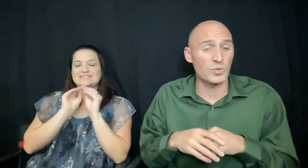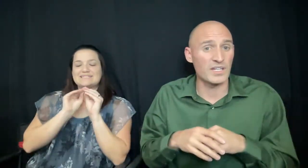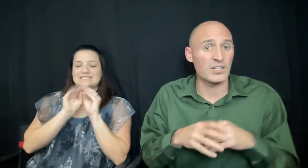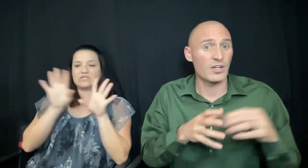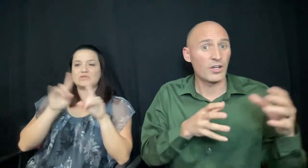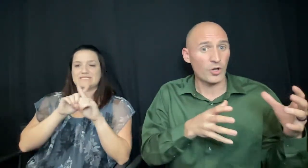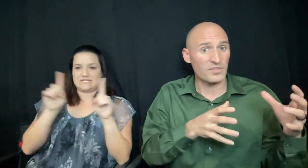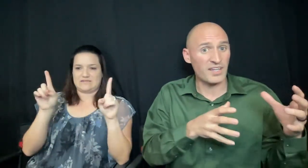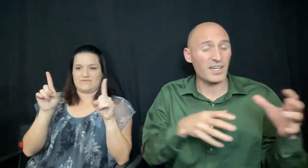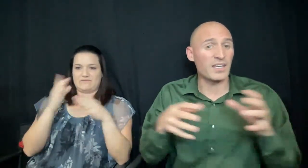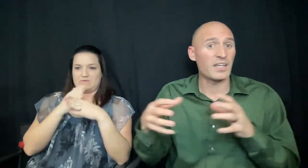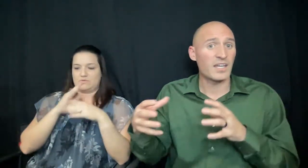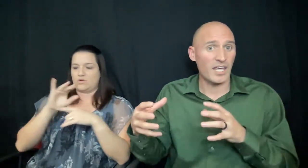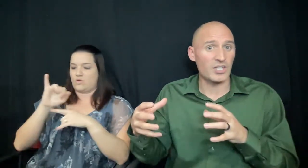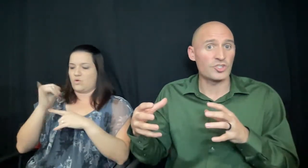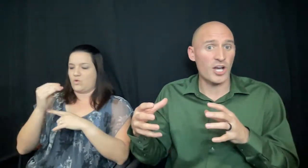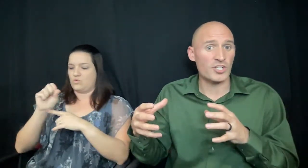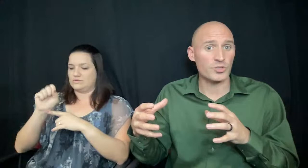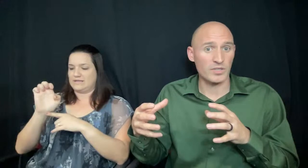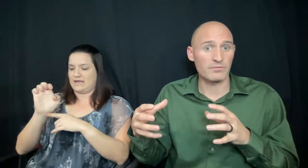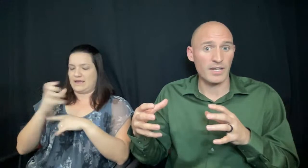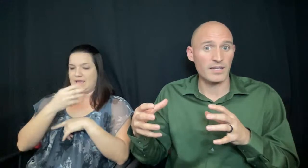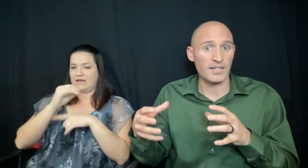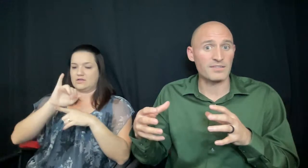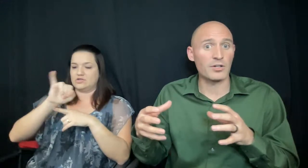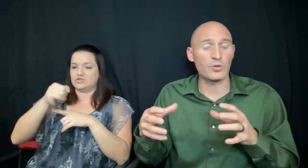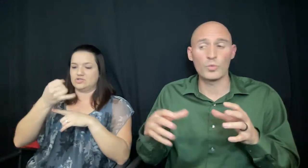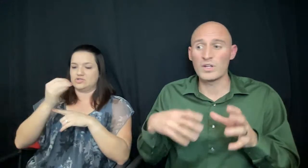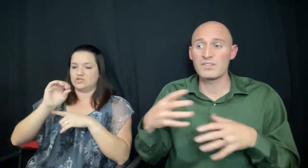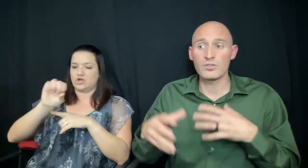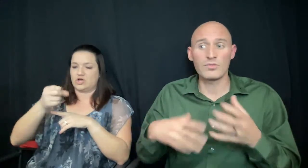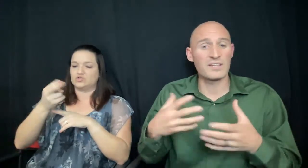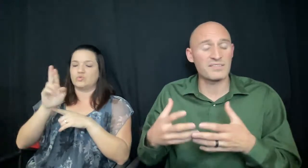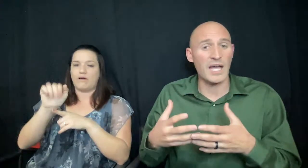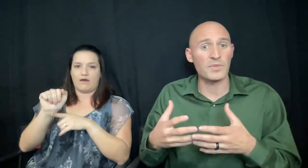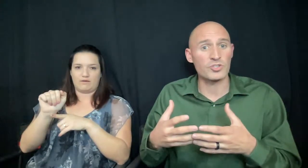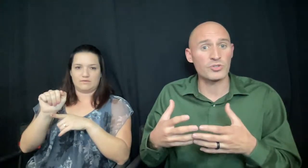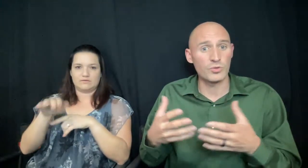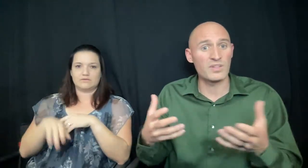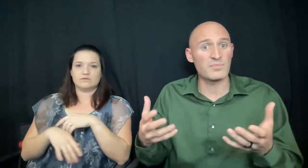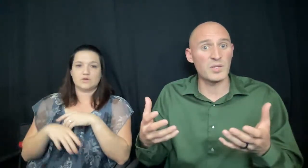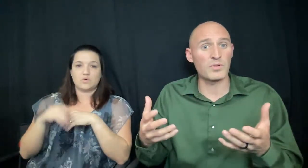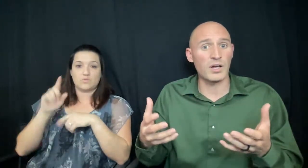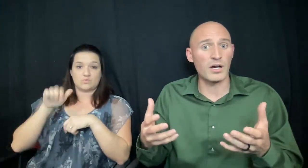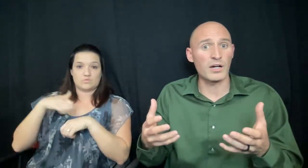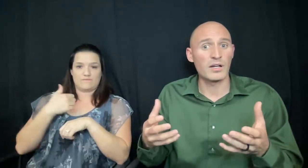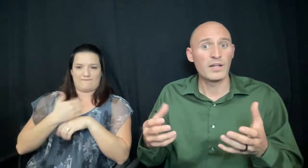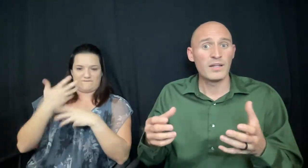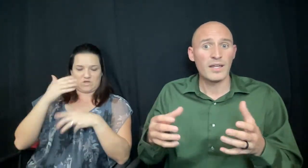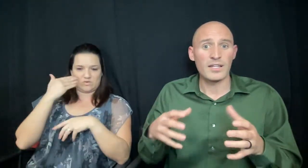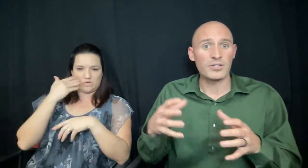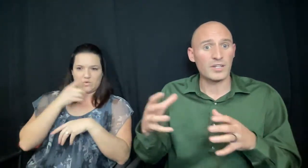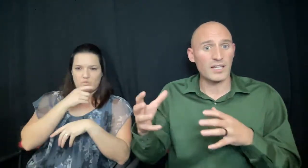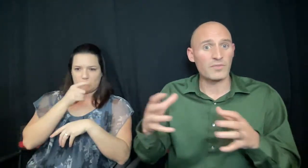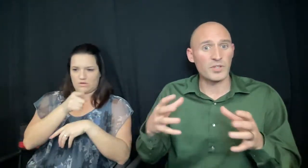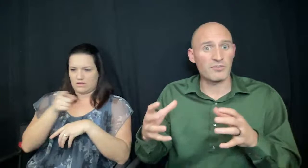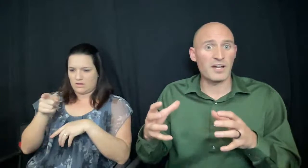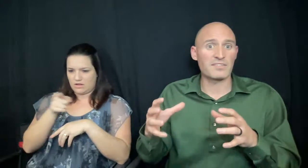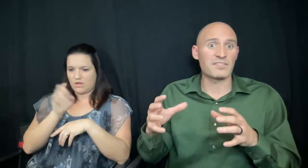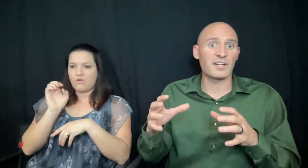between Jose and Joshua, right? And so once you establish who these people are, and you can kind of familiarize yourself